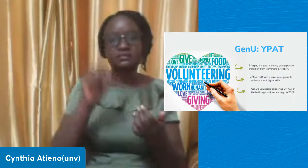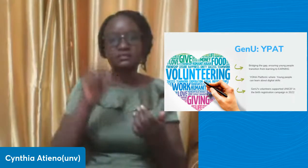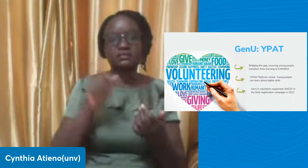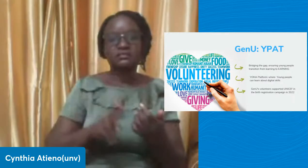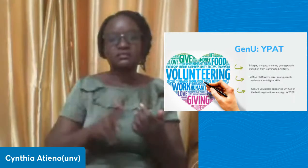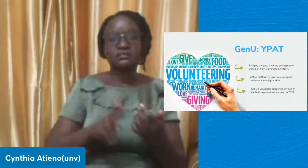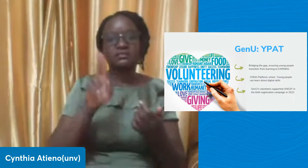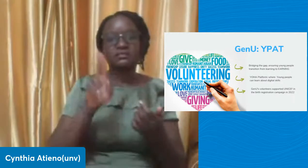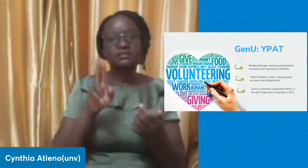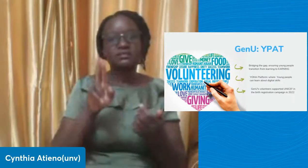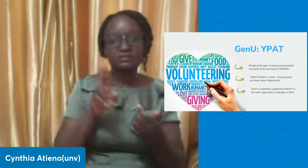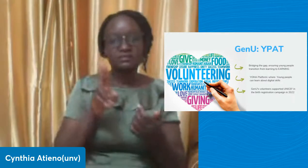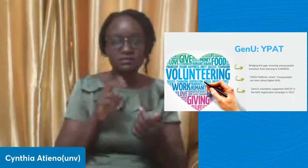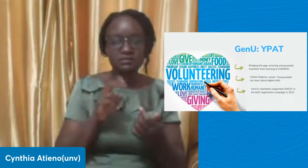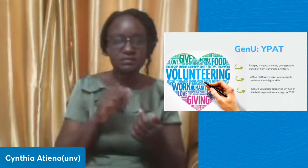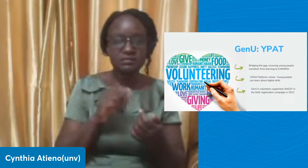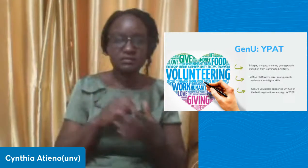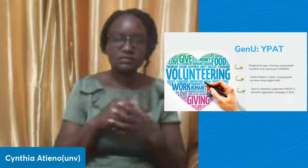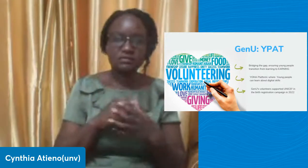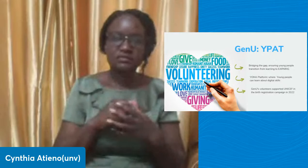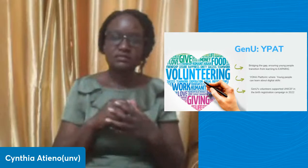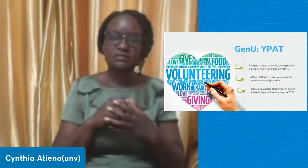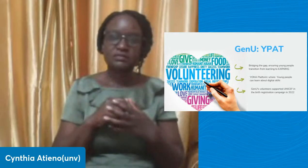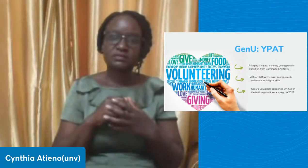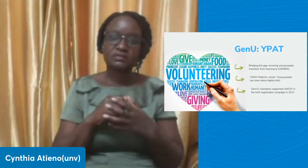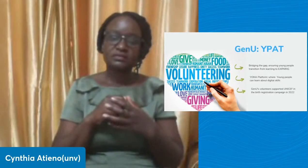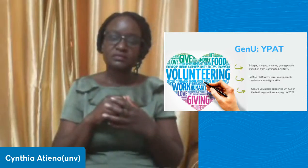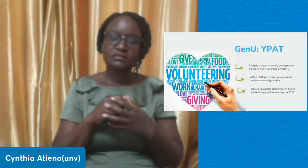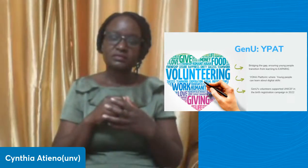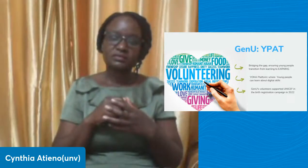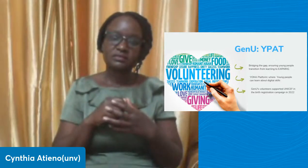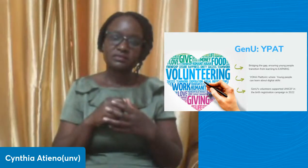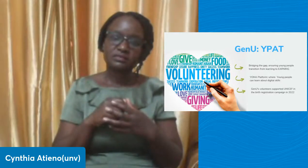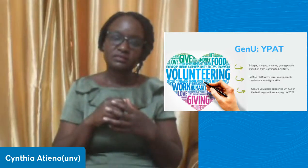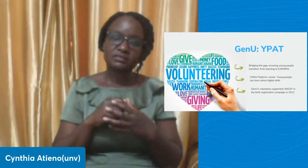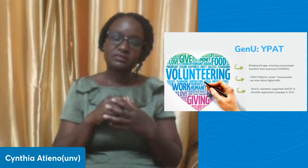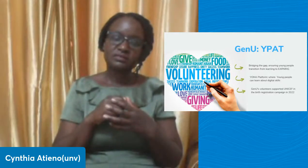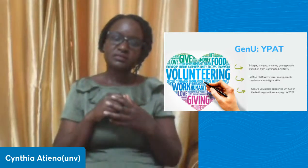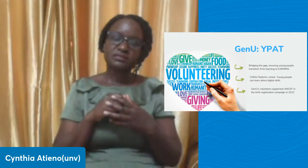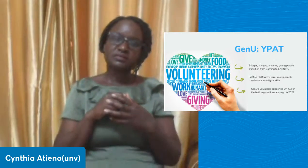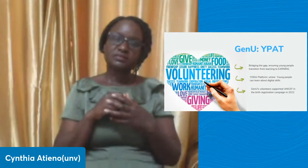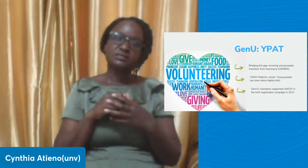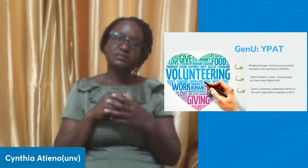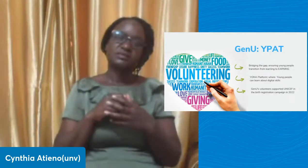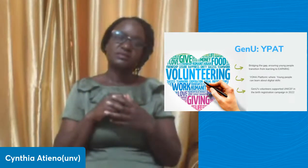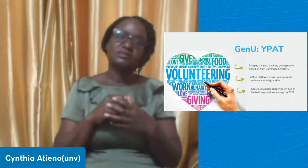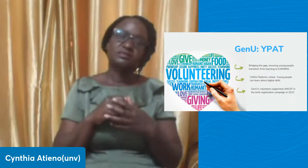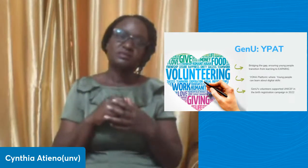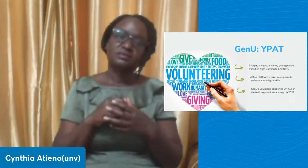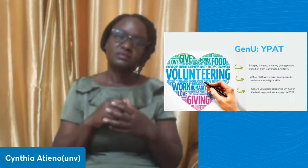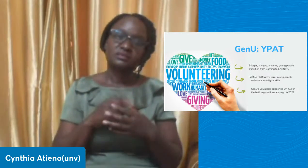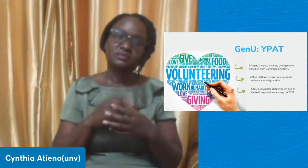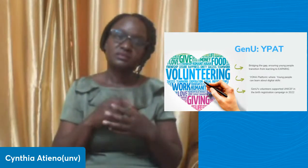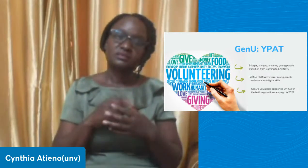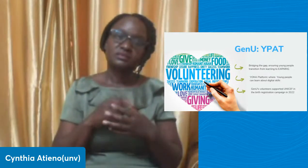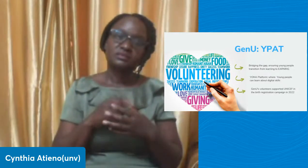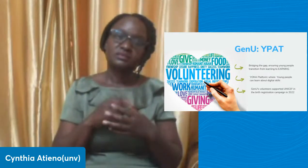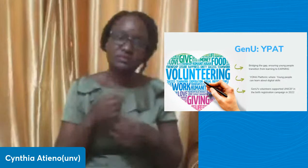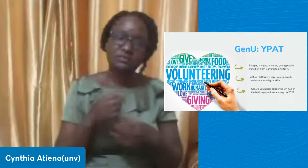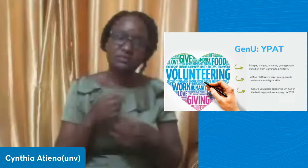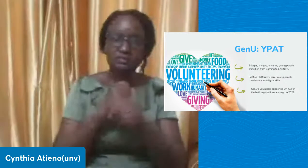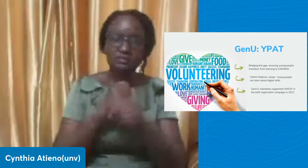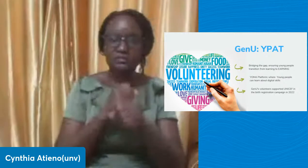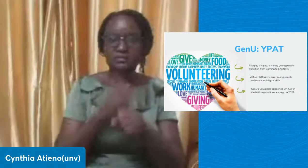whenever you hear Ninja, this is how we say we are Nigerians. And it's a public-private youth partnership platform established to